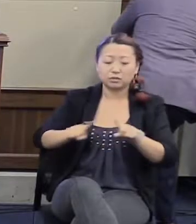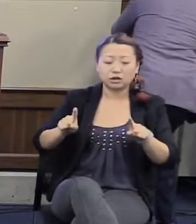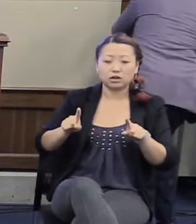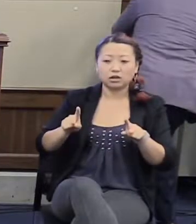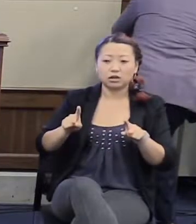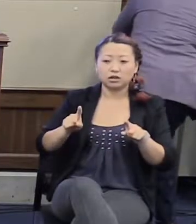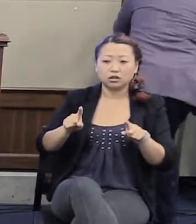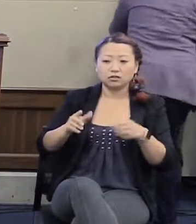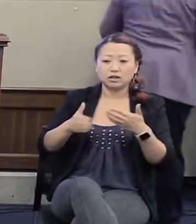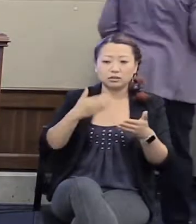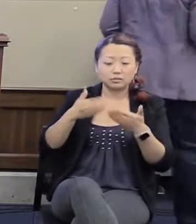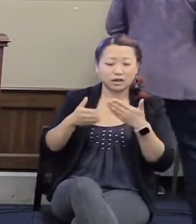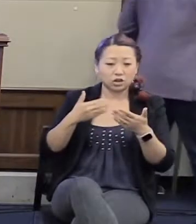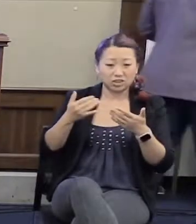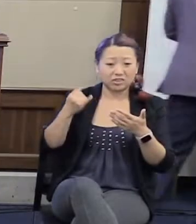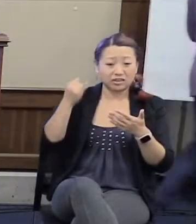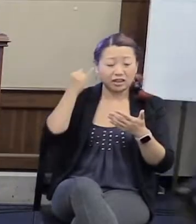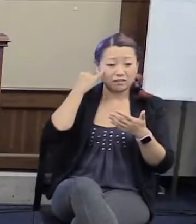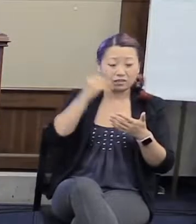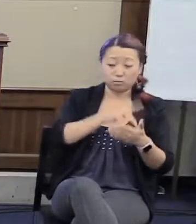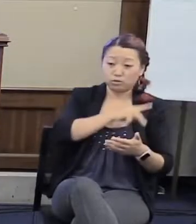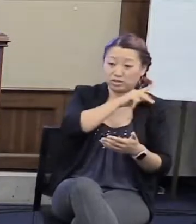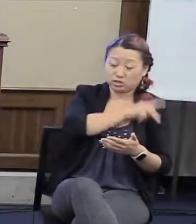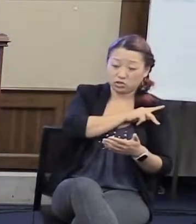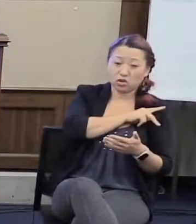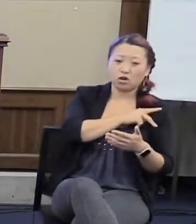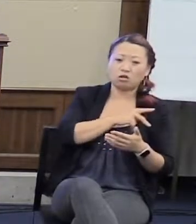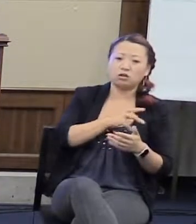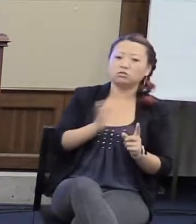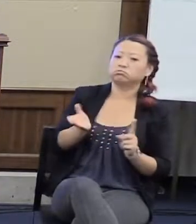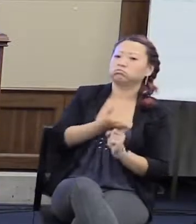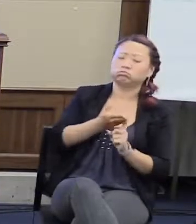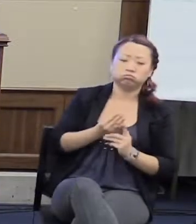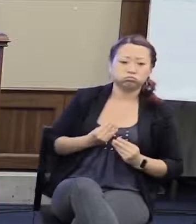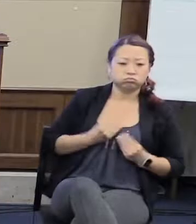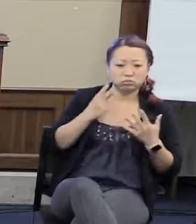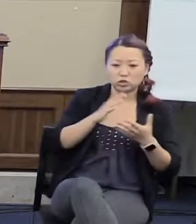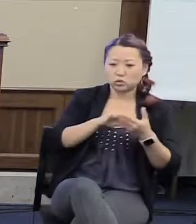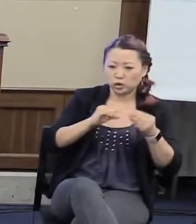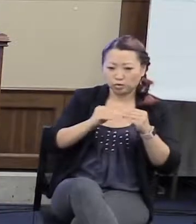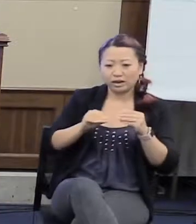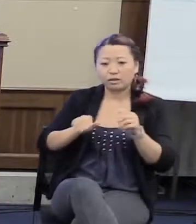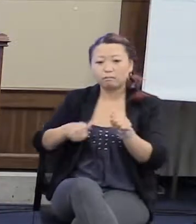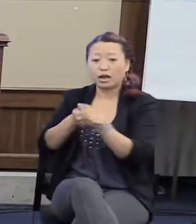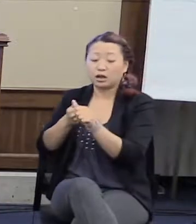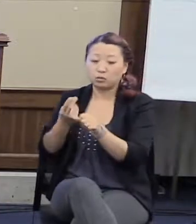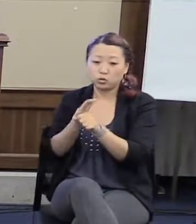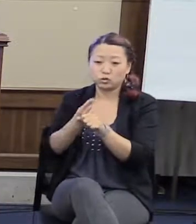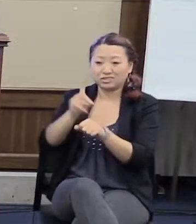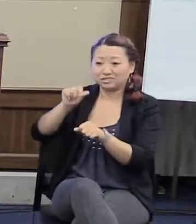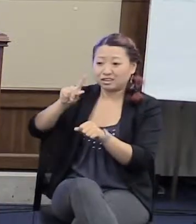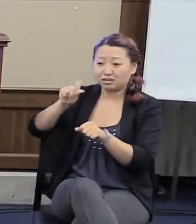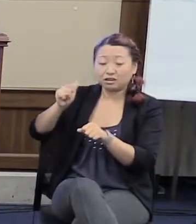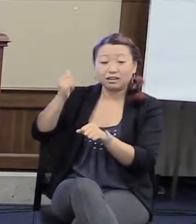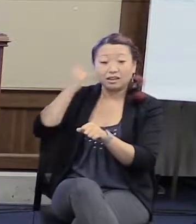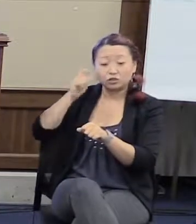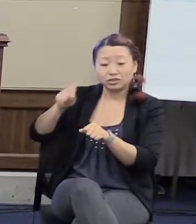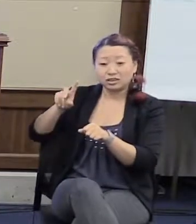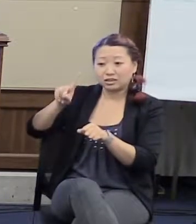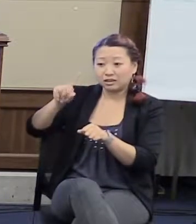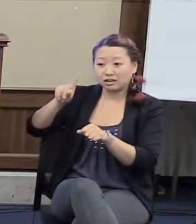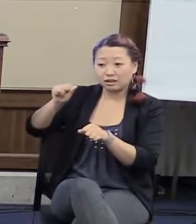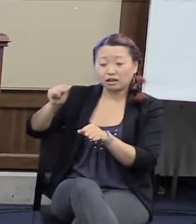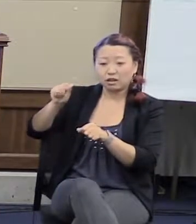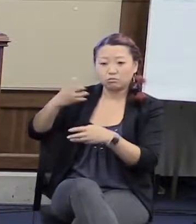for hearing a personal, compelling story backed up with data. And if you need the data, go to our website. If you need an idea or an example of what a good op-ed looks